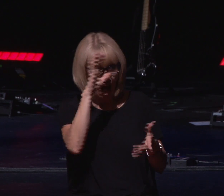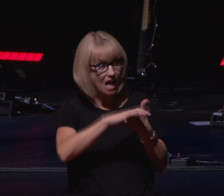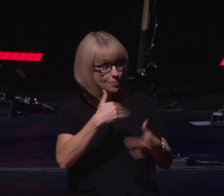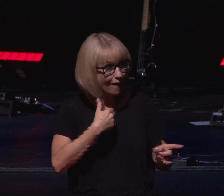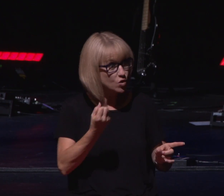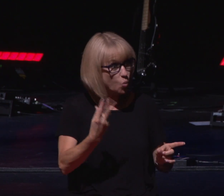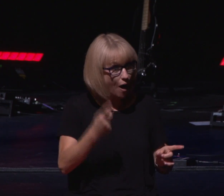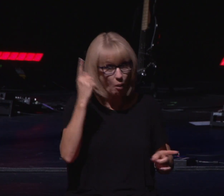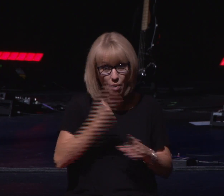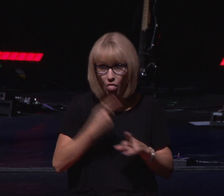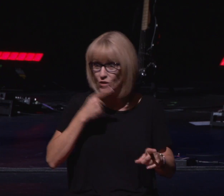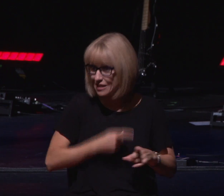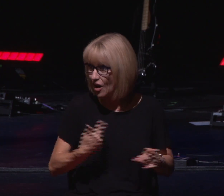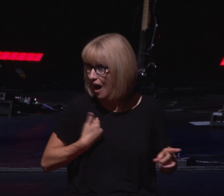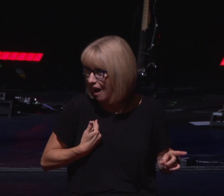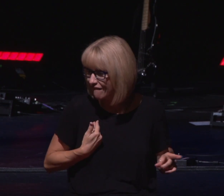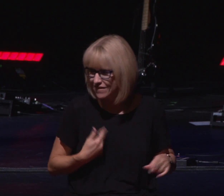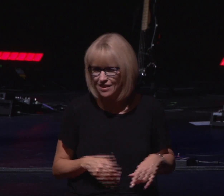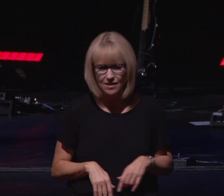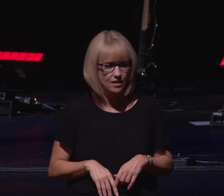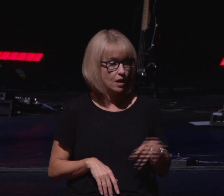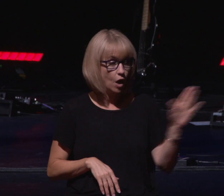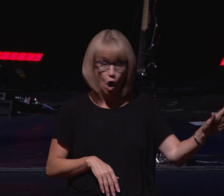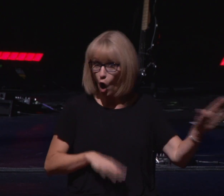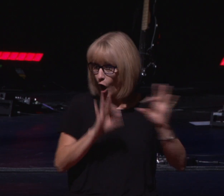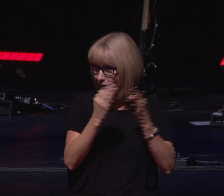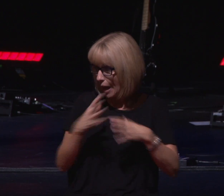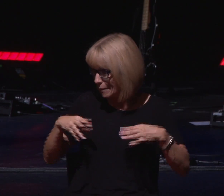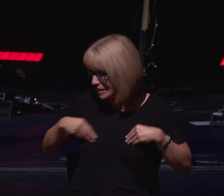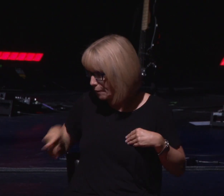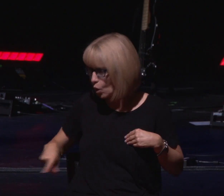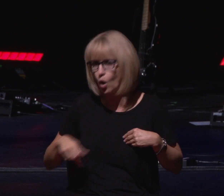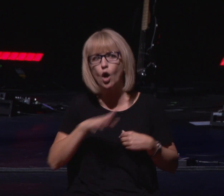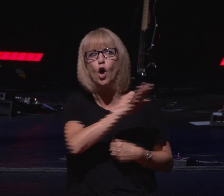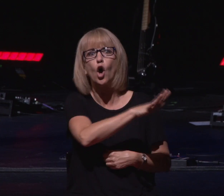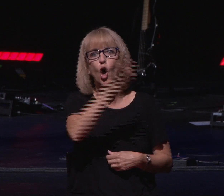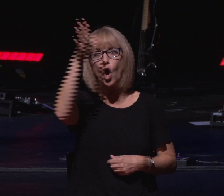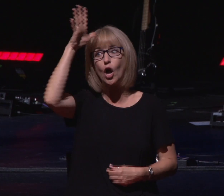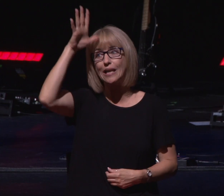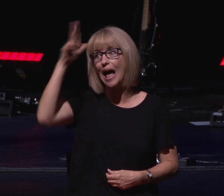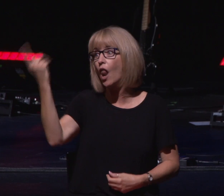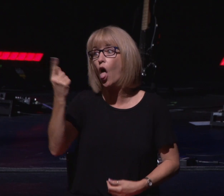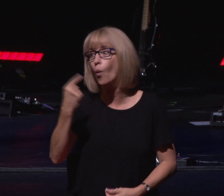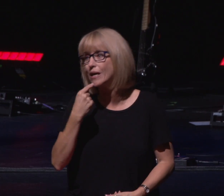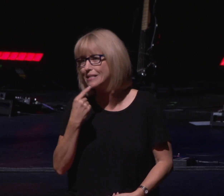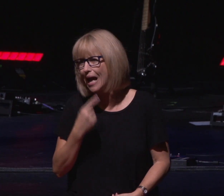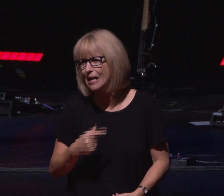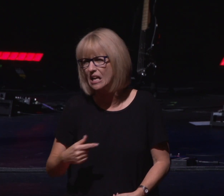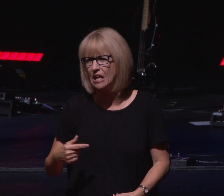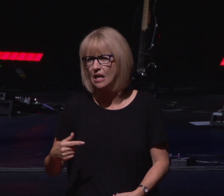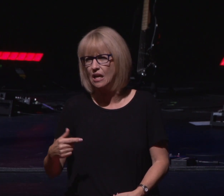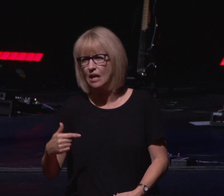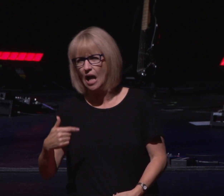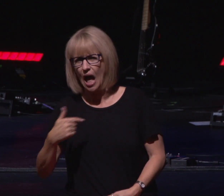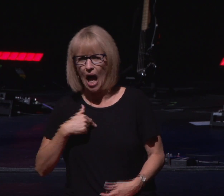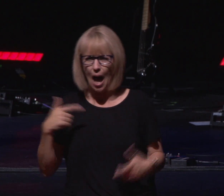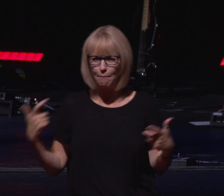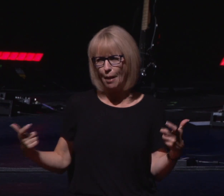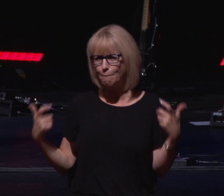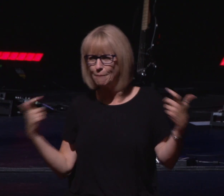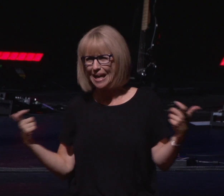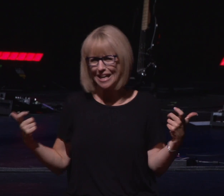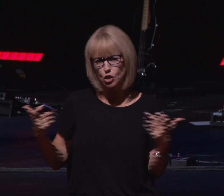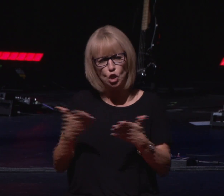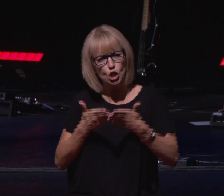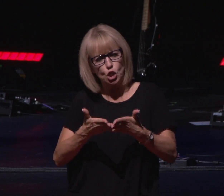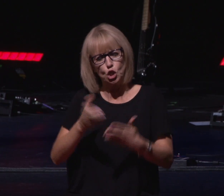So how about your family, how they accept you? Oh, man. First of all, our dad always say, don't take this wrong, our dad always say, I'm the biggest shit ever. You know, he always